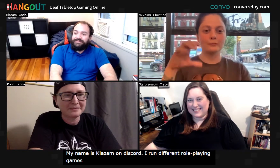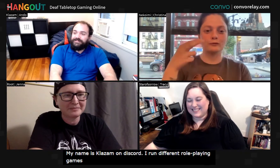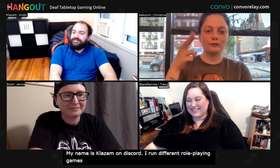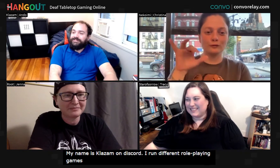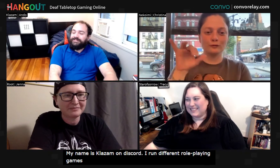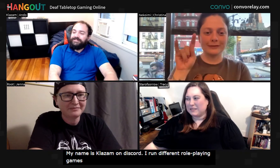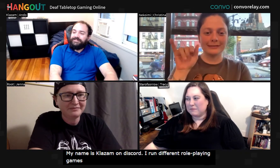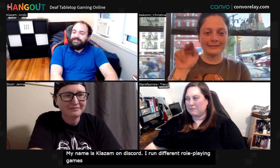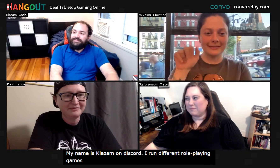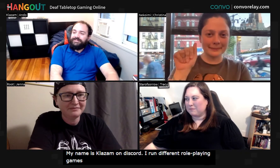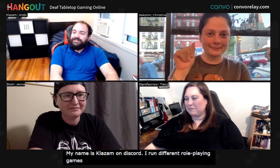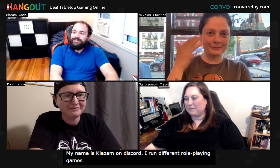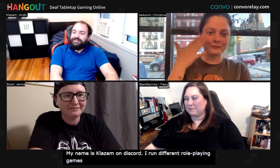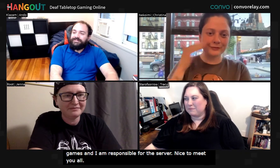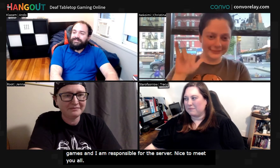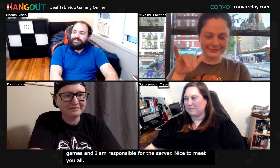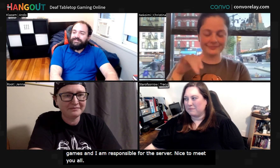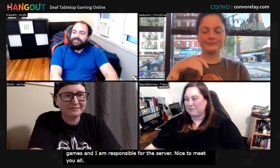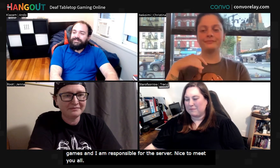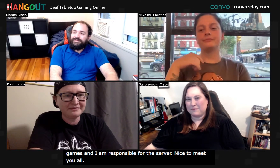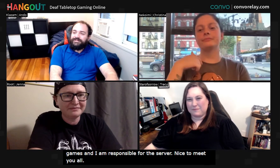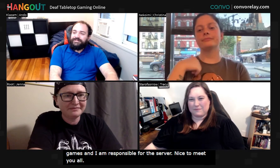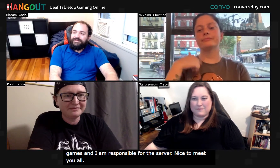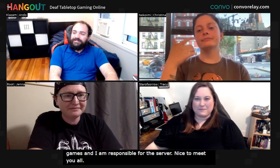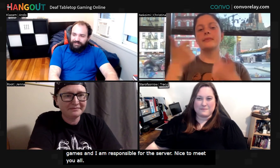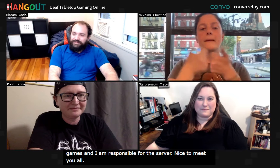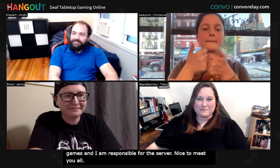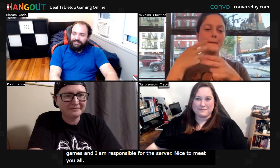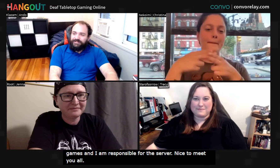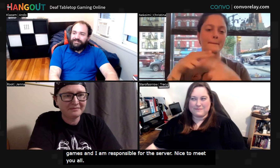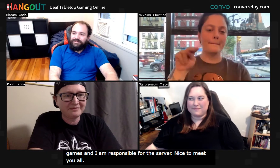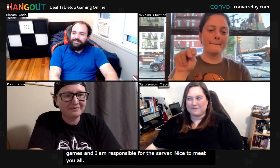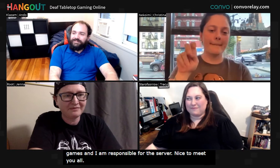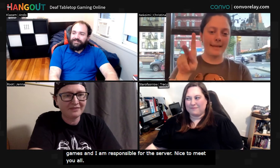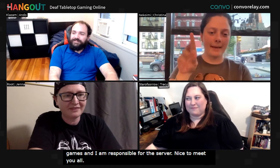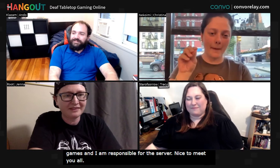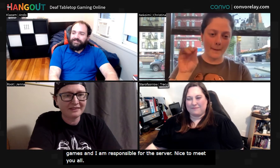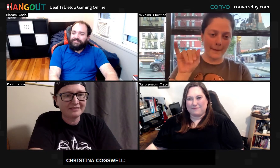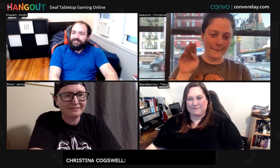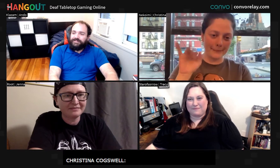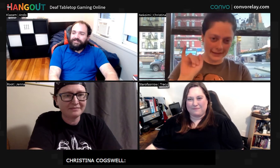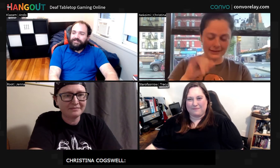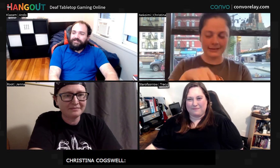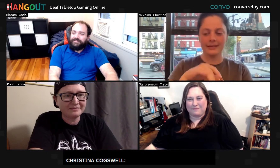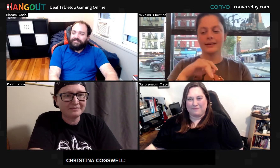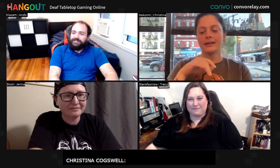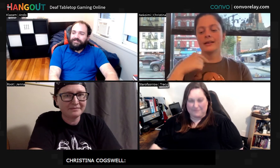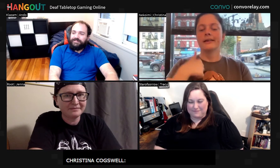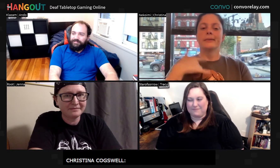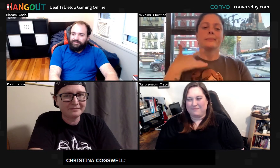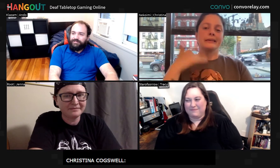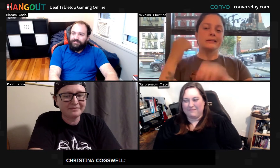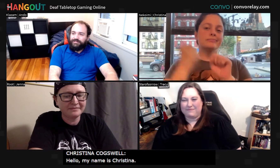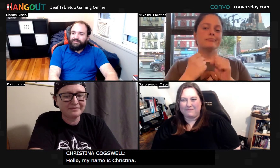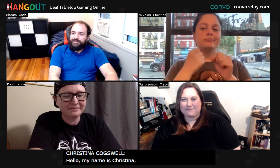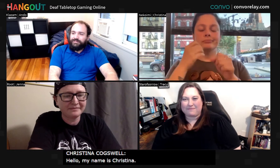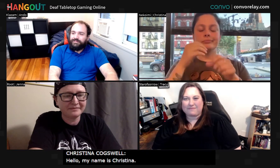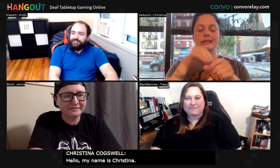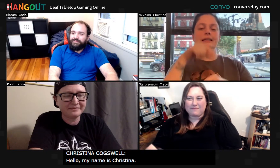Hello, everybody. My name is Christina, and my gaming name is